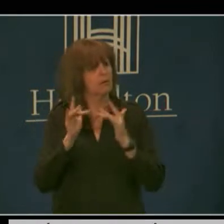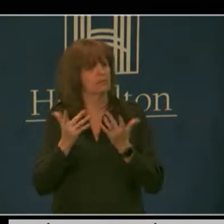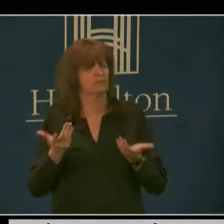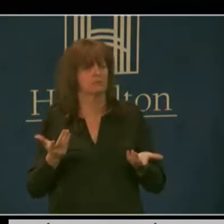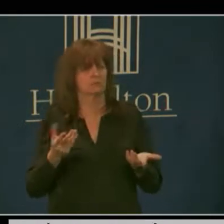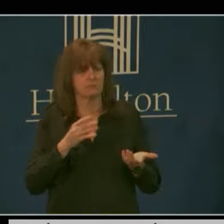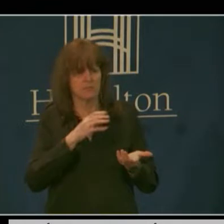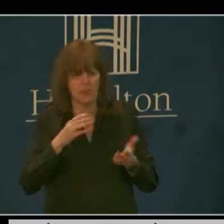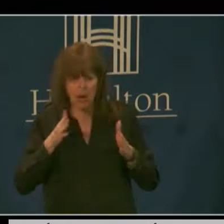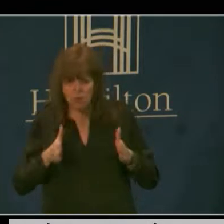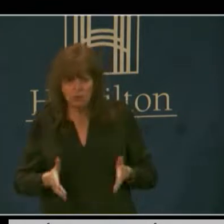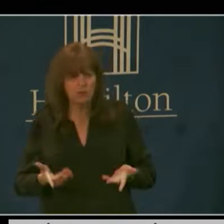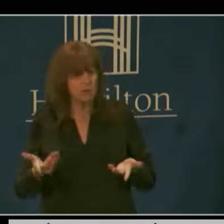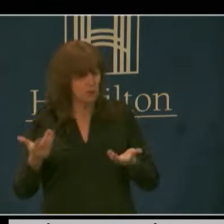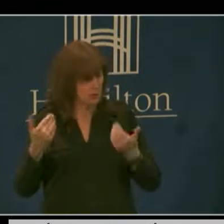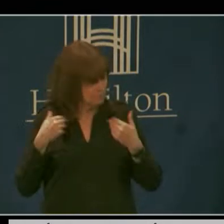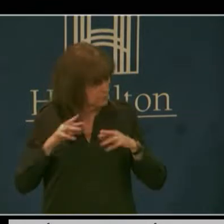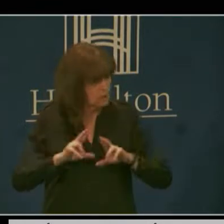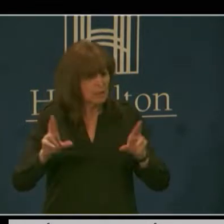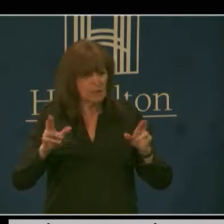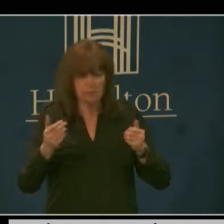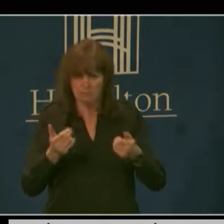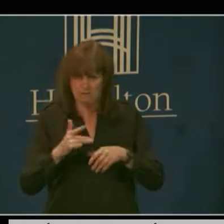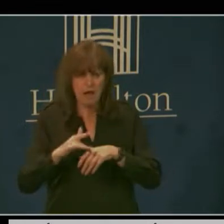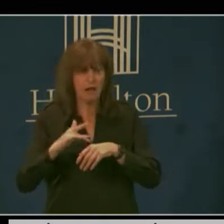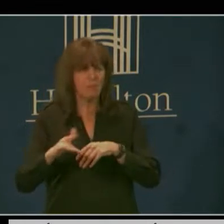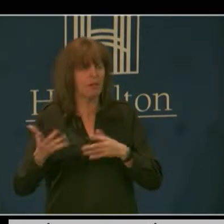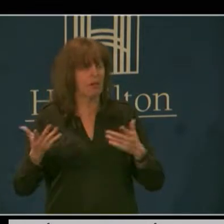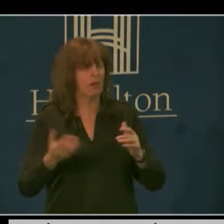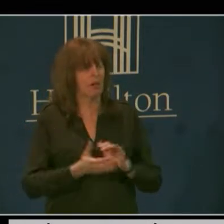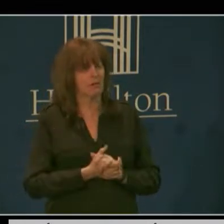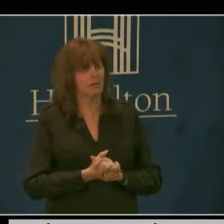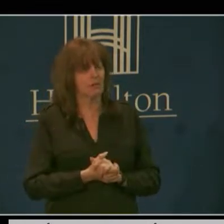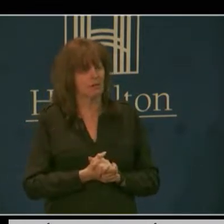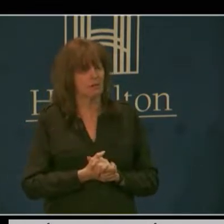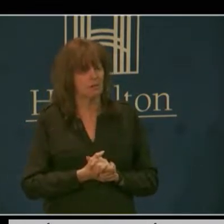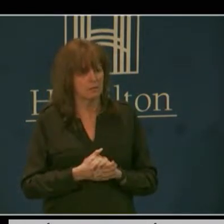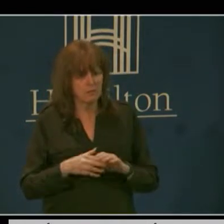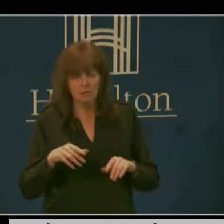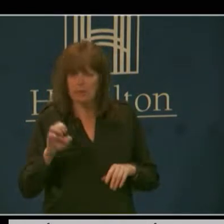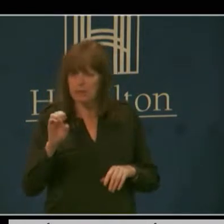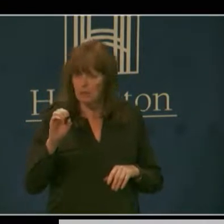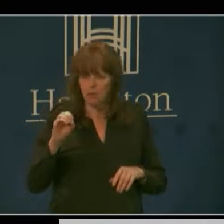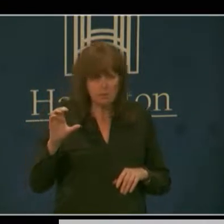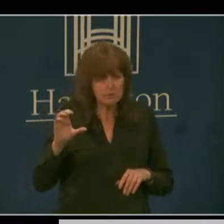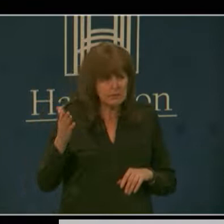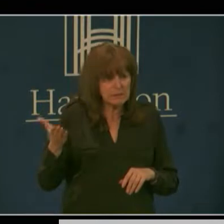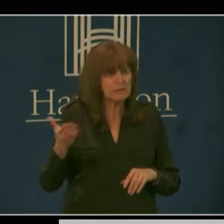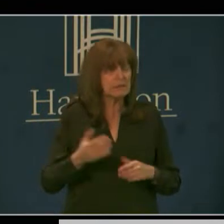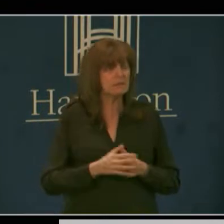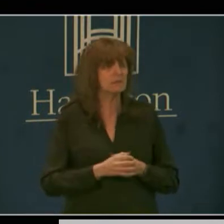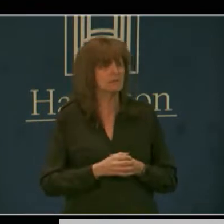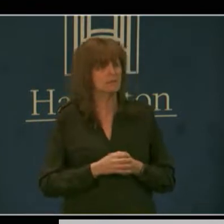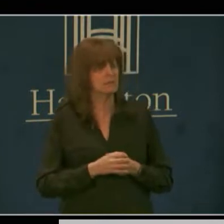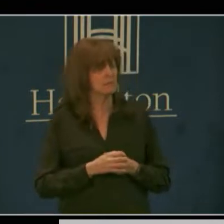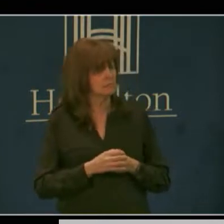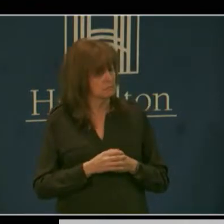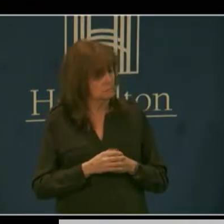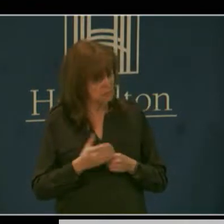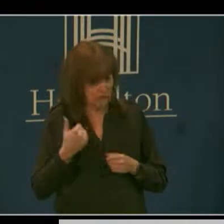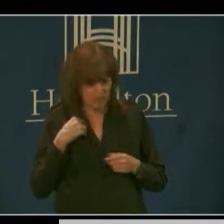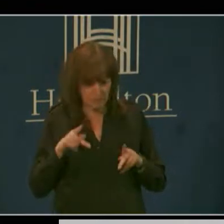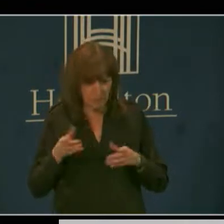answers for you. We've set up a process between the Emergency Operations Center, an identified individual that's taking all of the